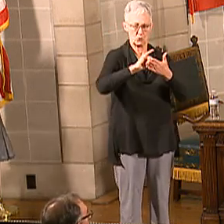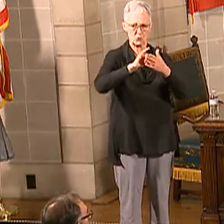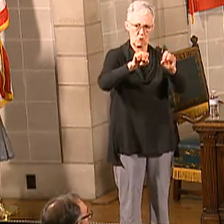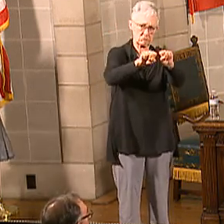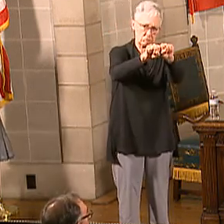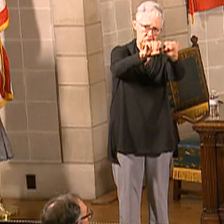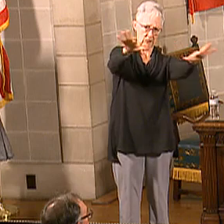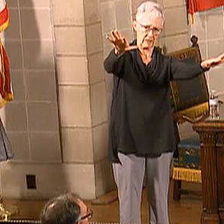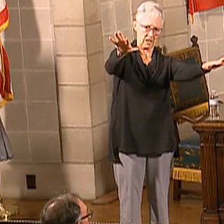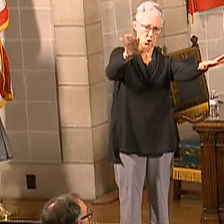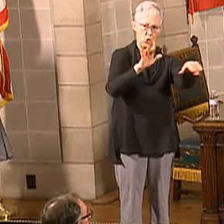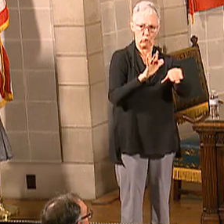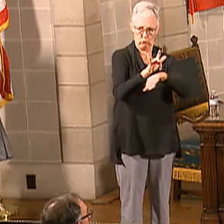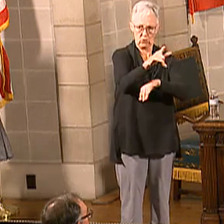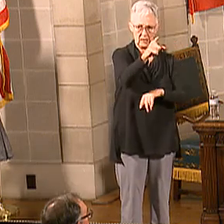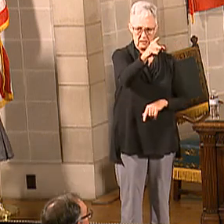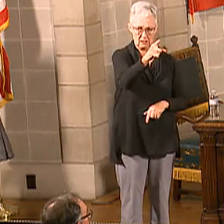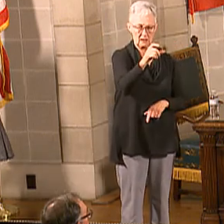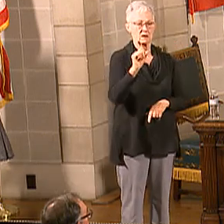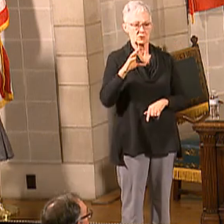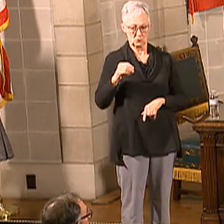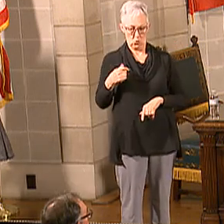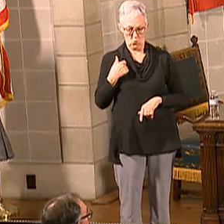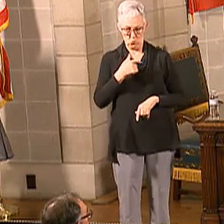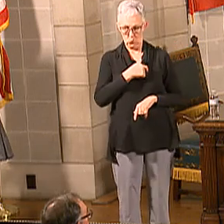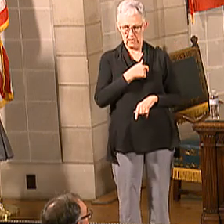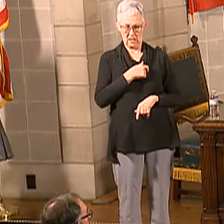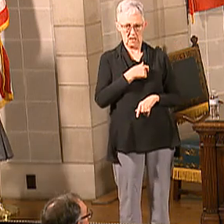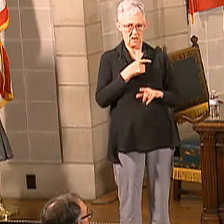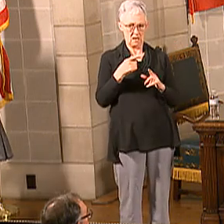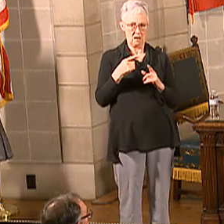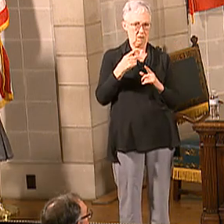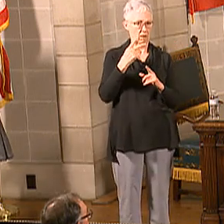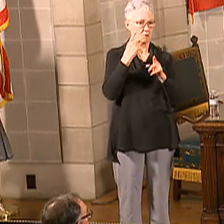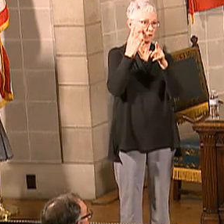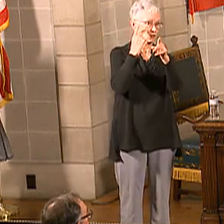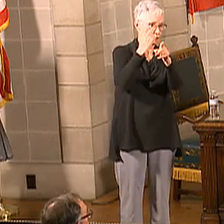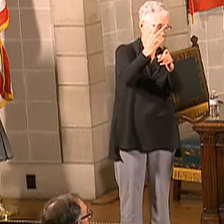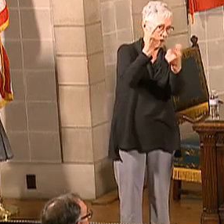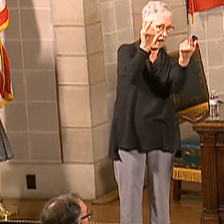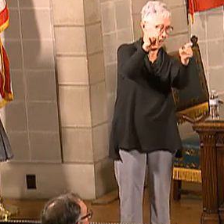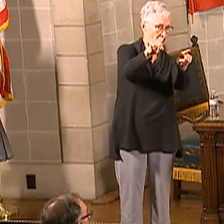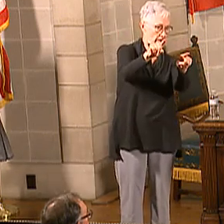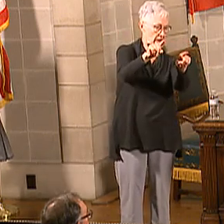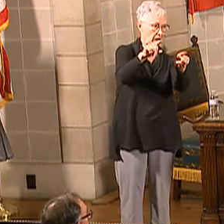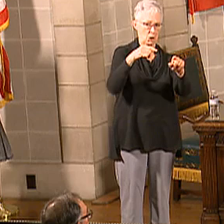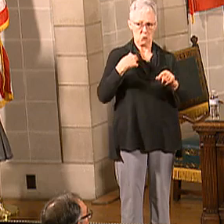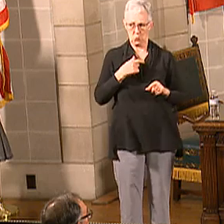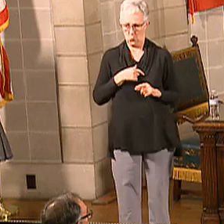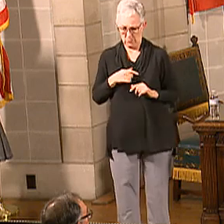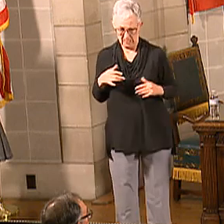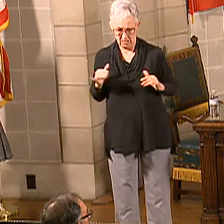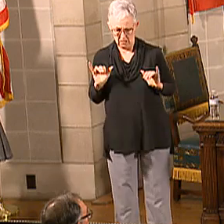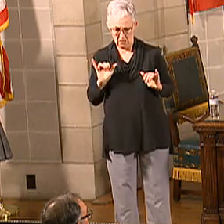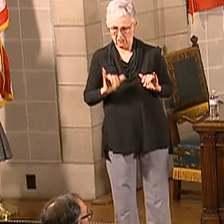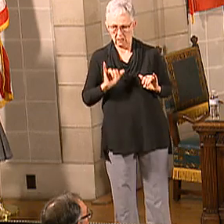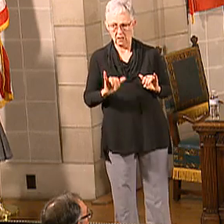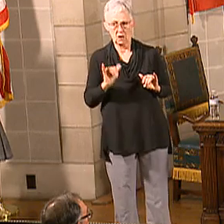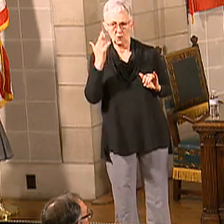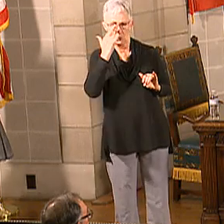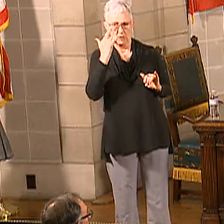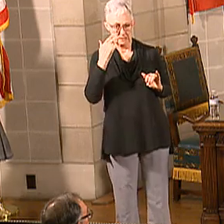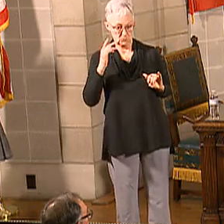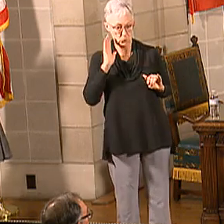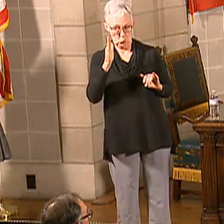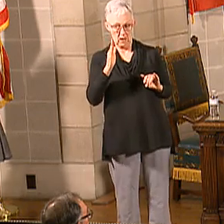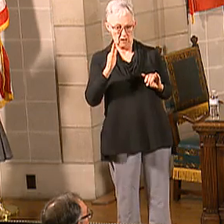we took the steps, like the ones the president recommended in March with regard to the 10-person rule, to start slowing the spread, relatively